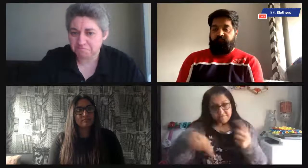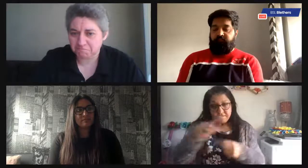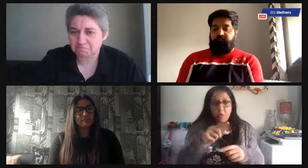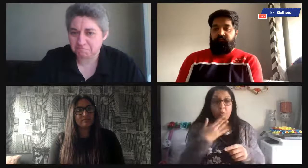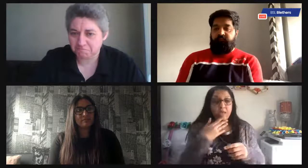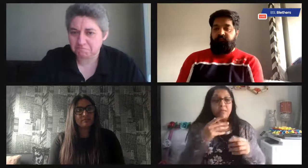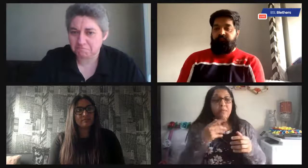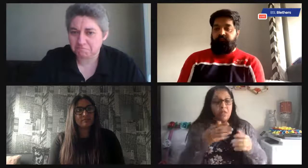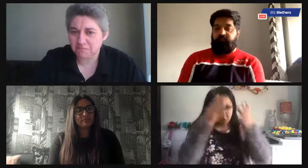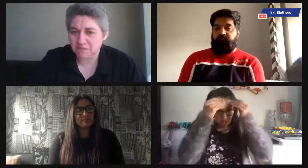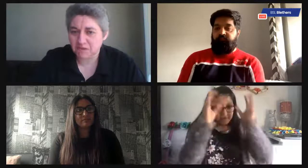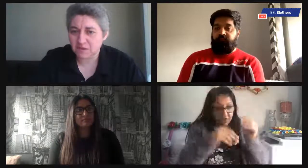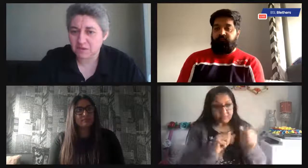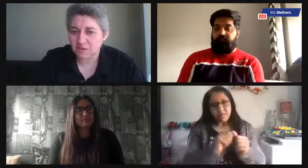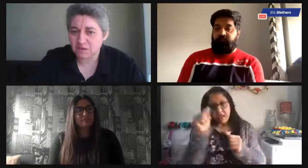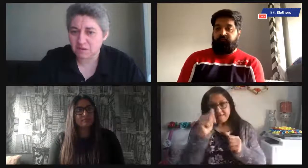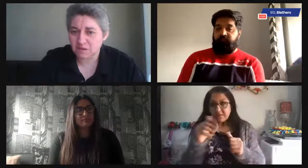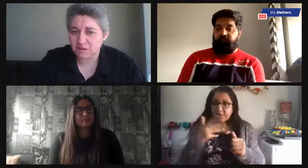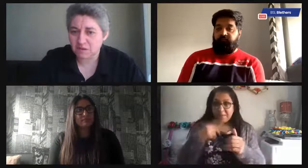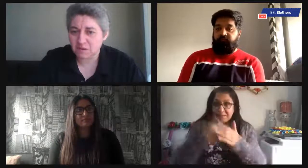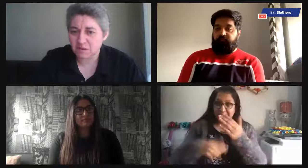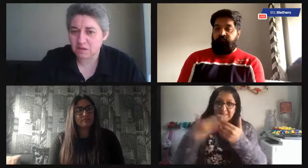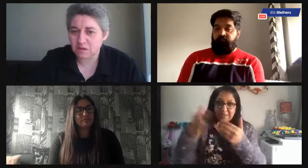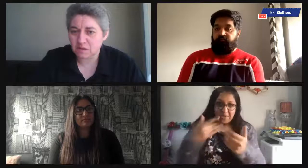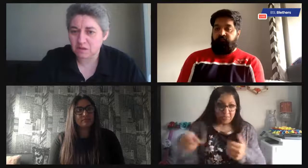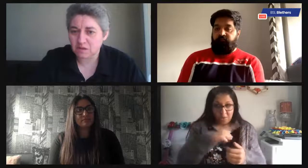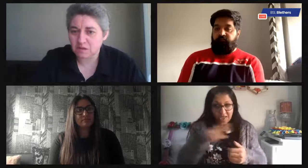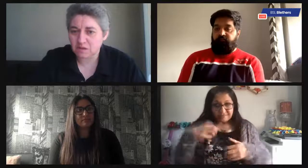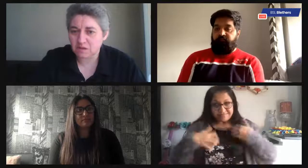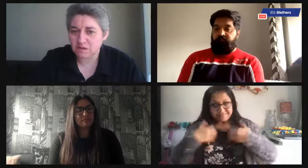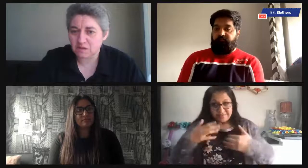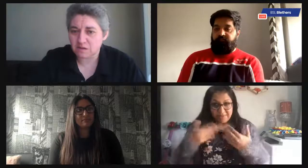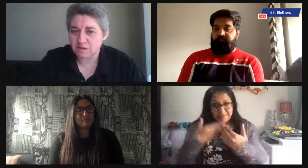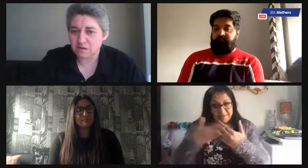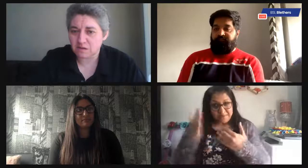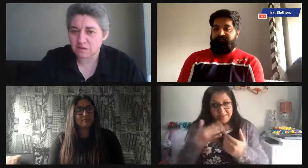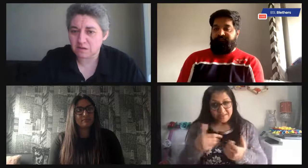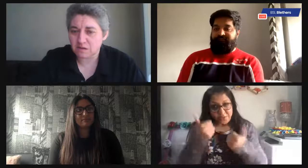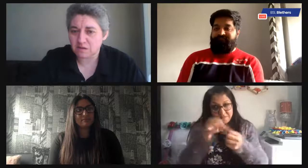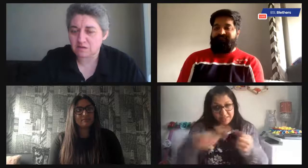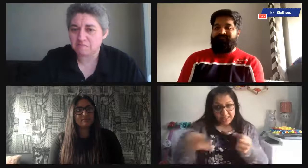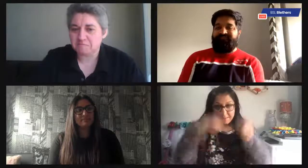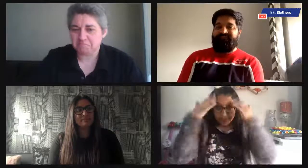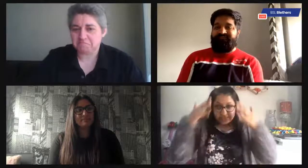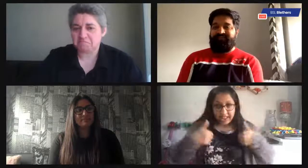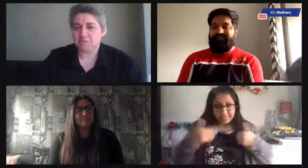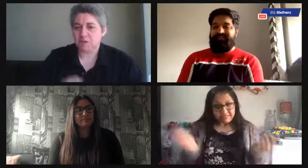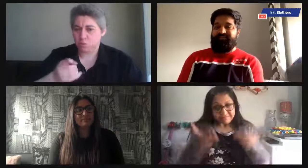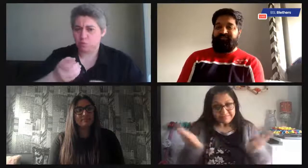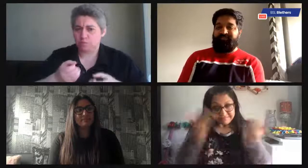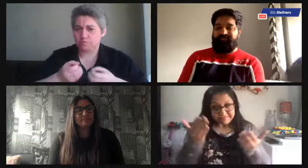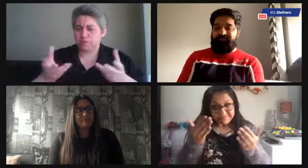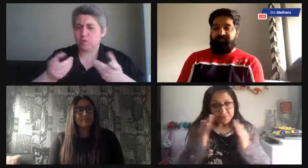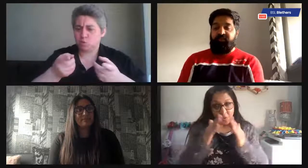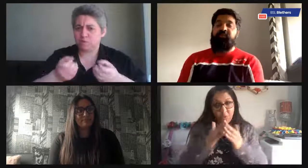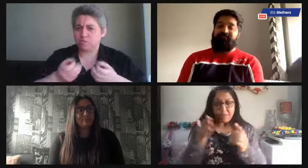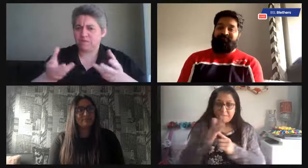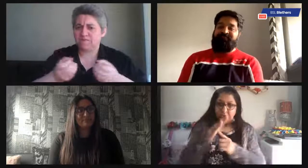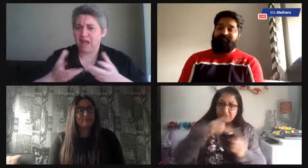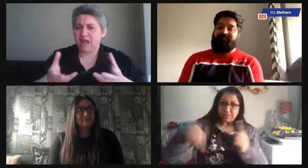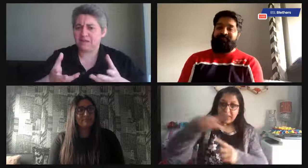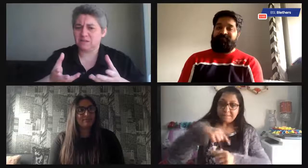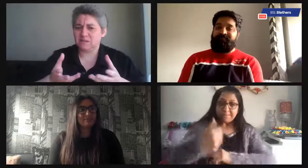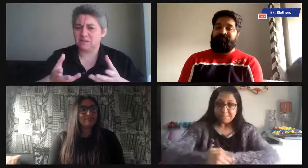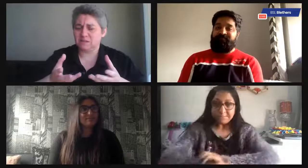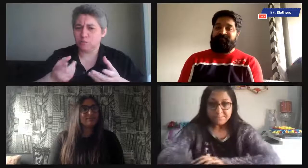to join something because it's a new topic and they don't know anything about it. Some people want to join because they want to learn more, and also people